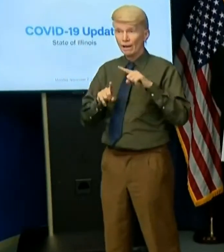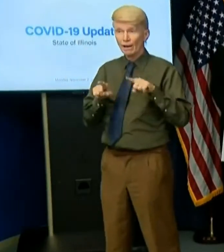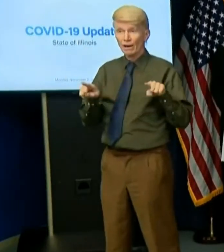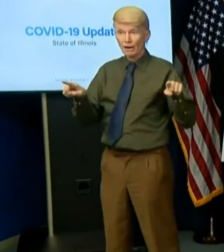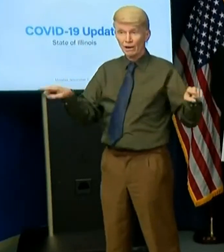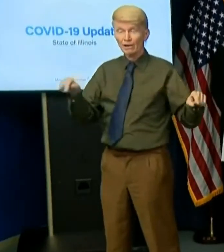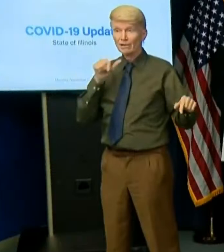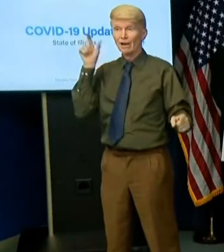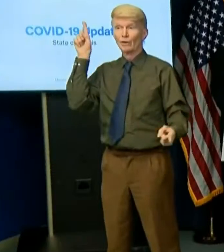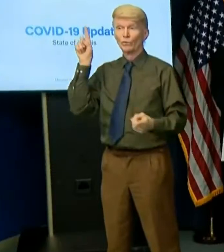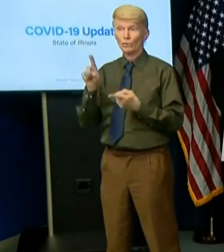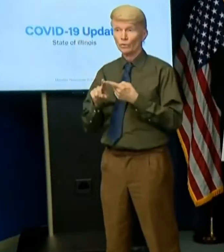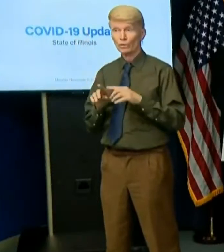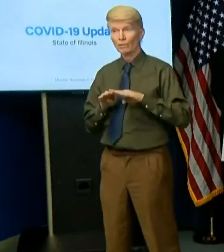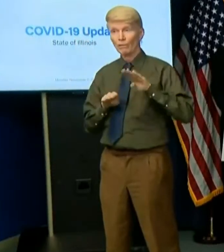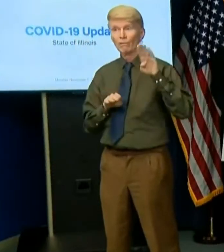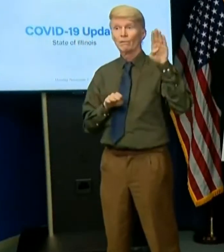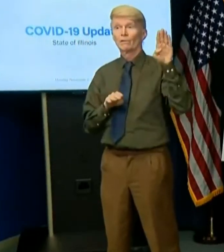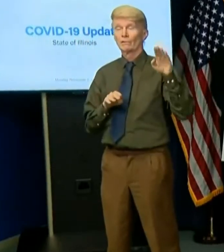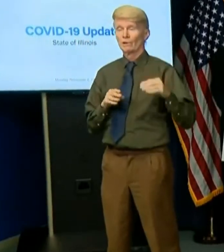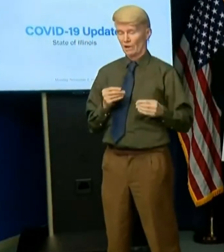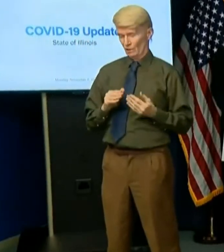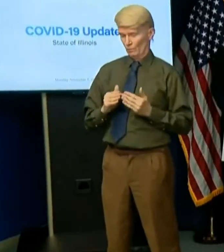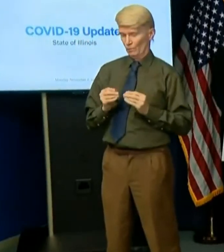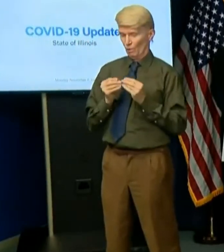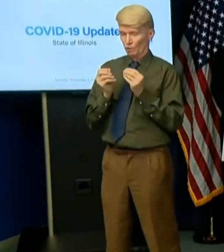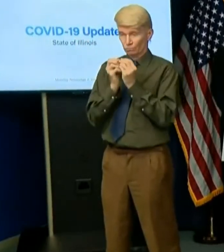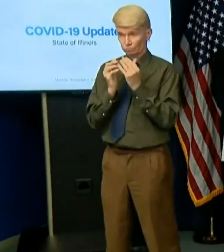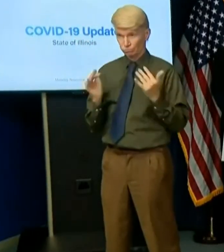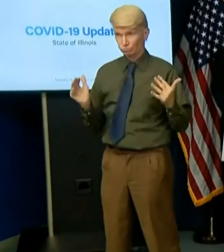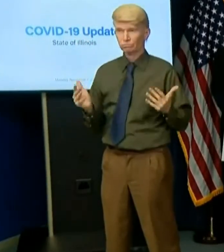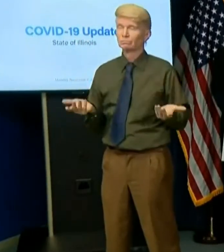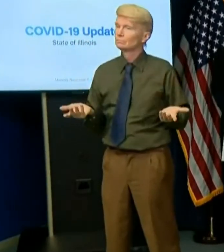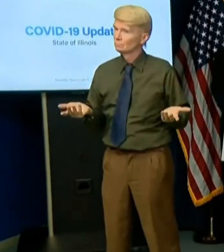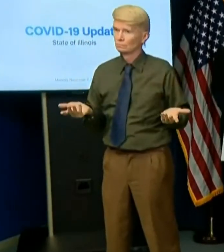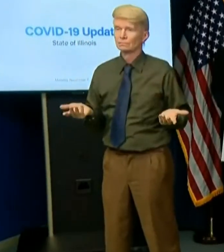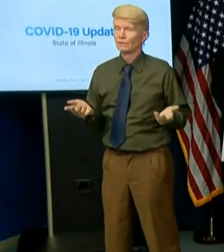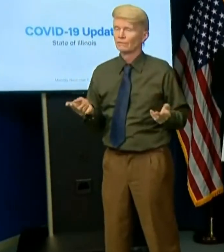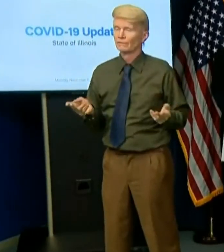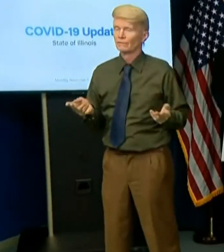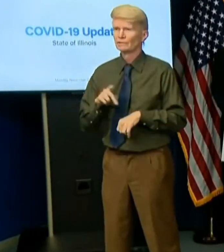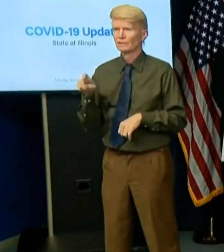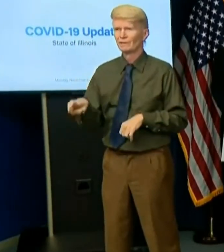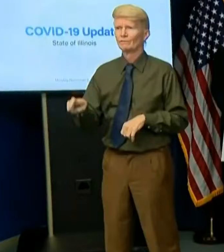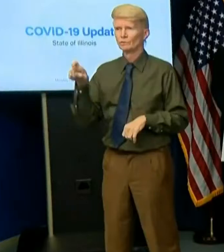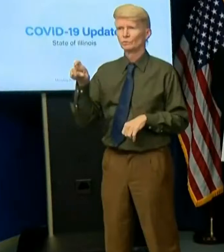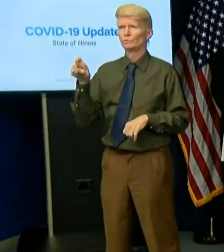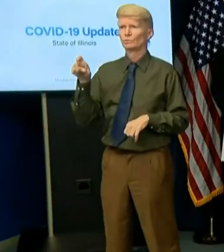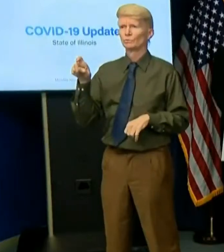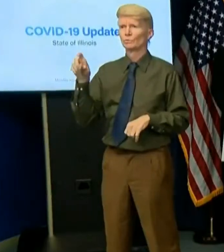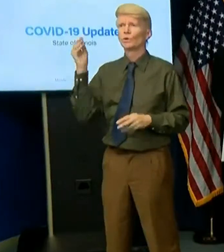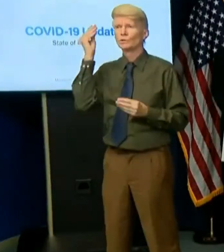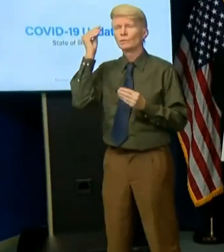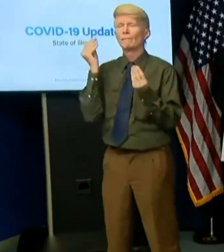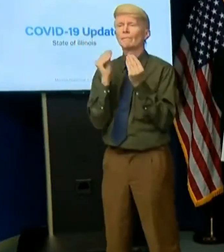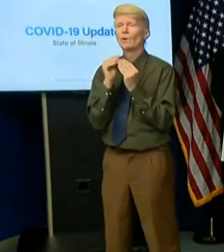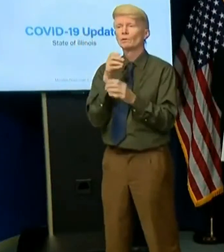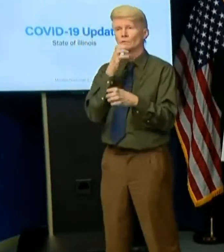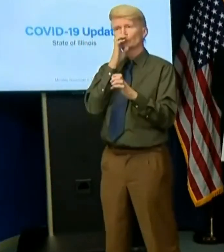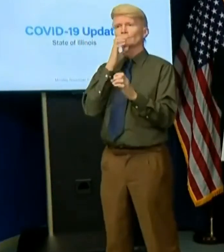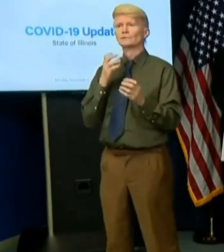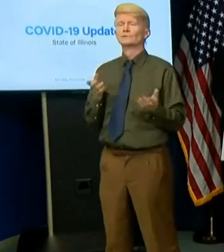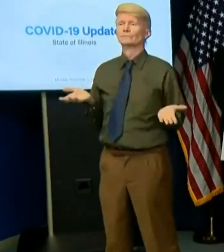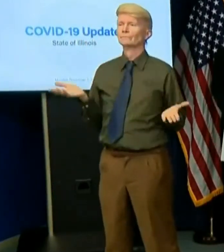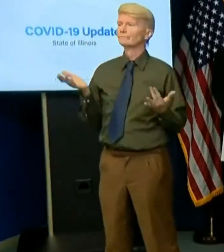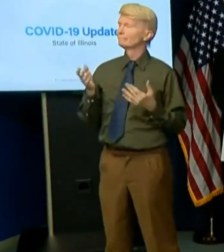go unabated in a kind of community spread, we would obviously have to consider more significant